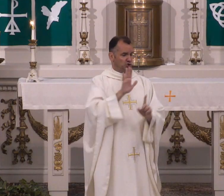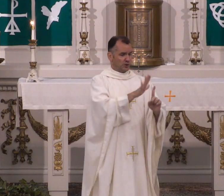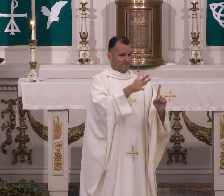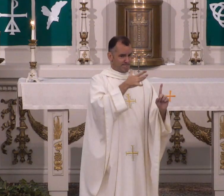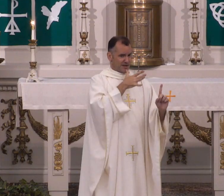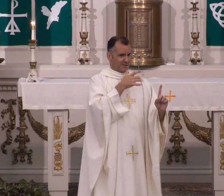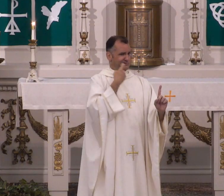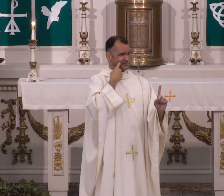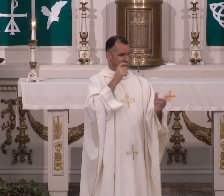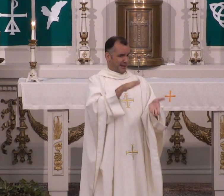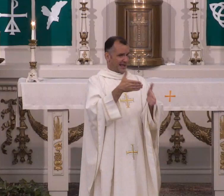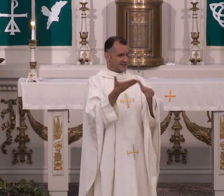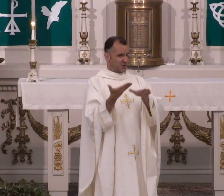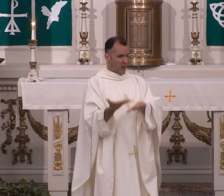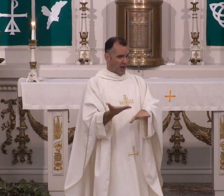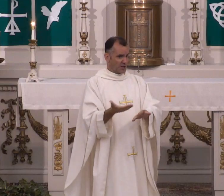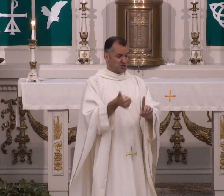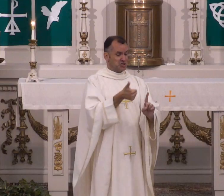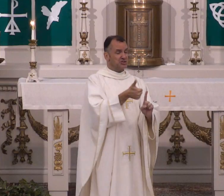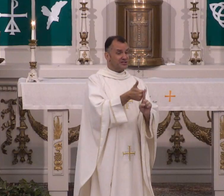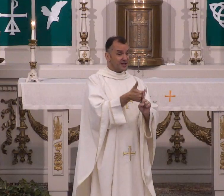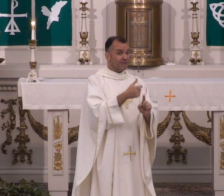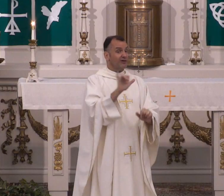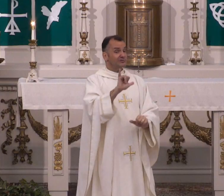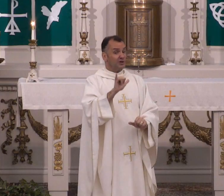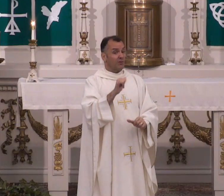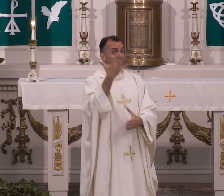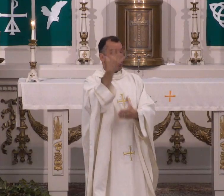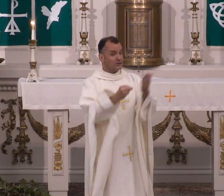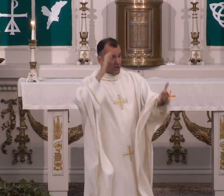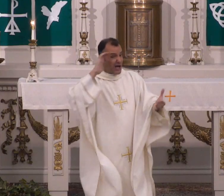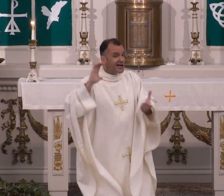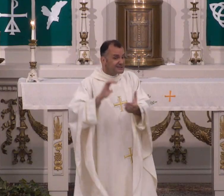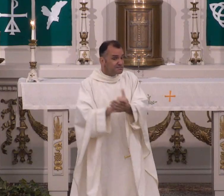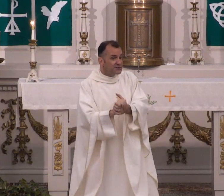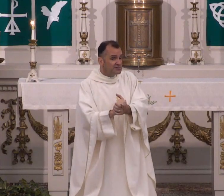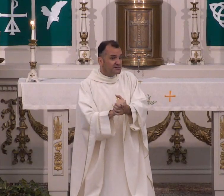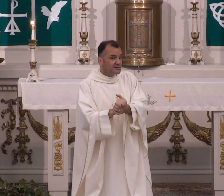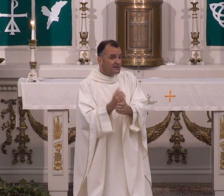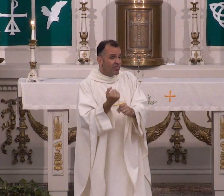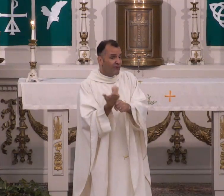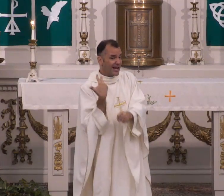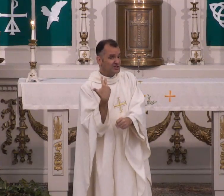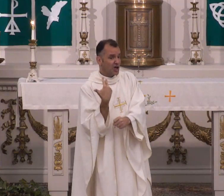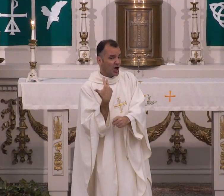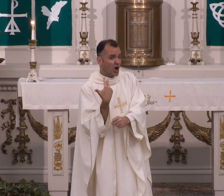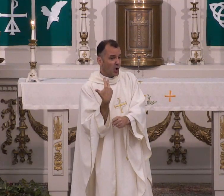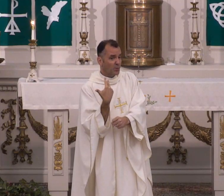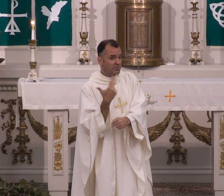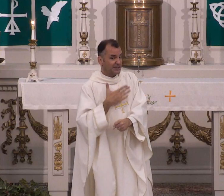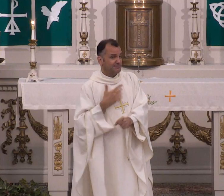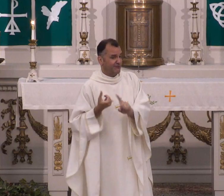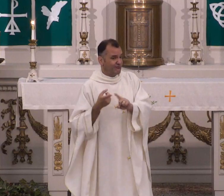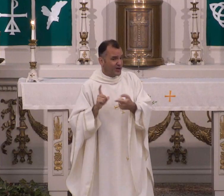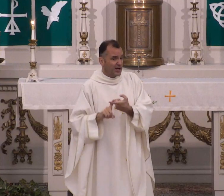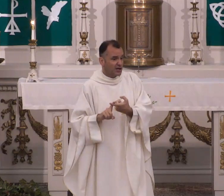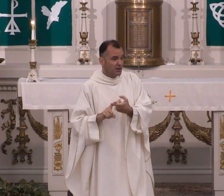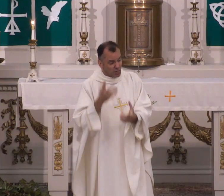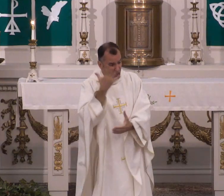I remember recently I was talking to my friend from California whose mother just passed away, and this is only 3 years after